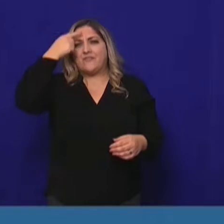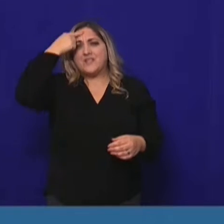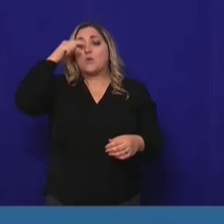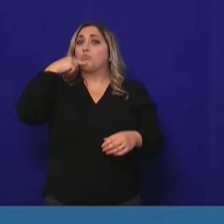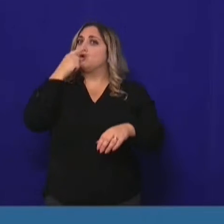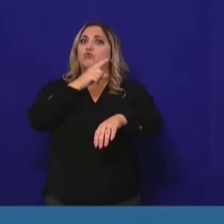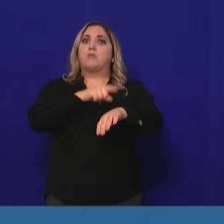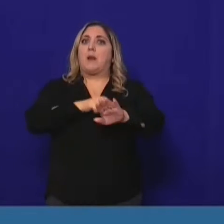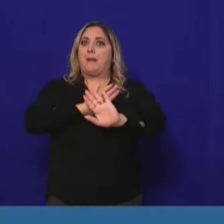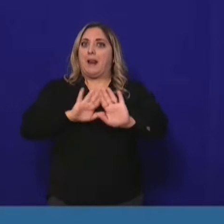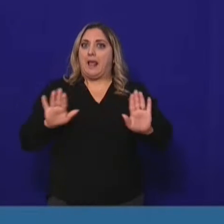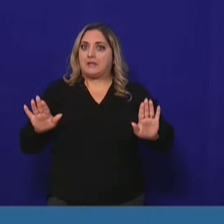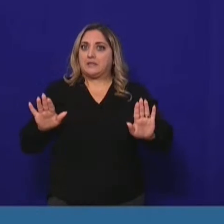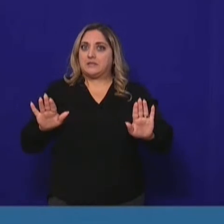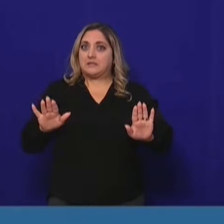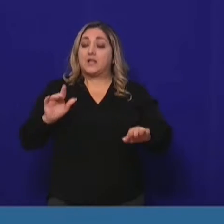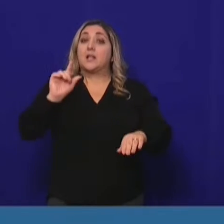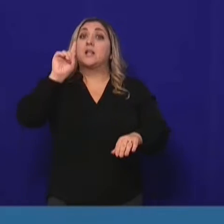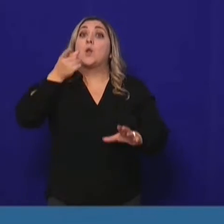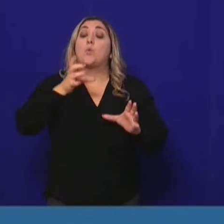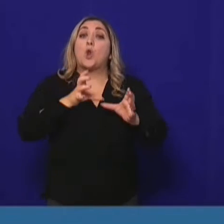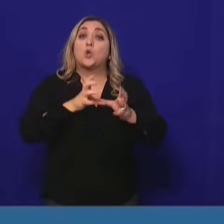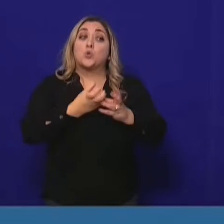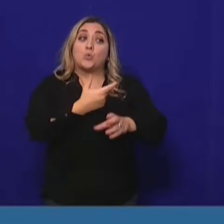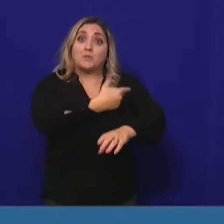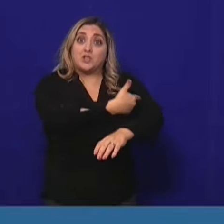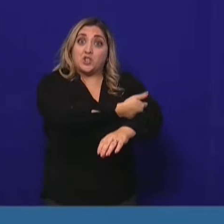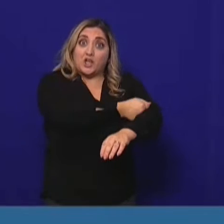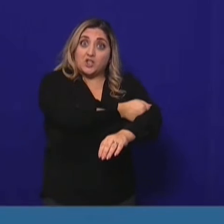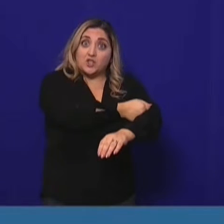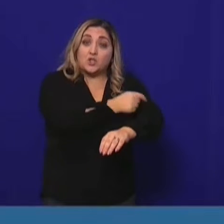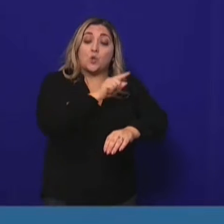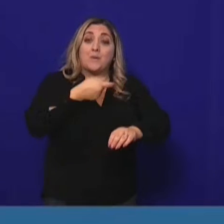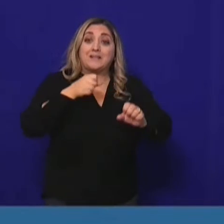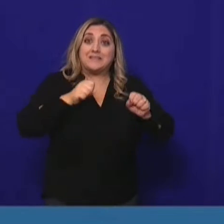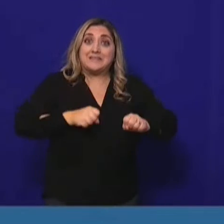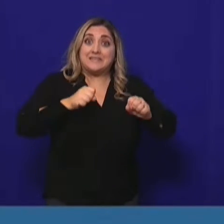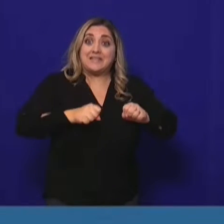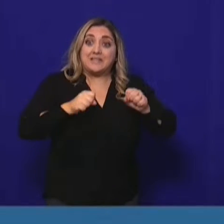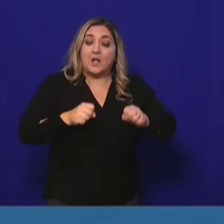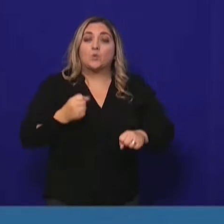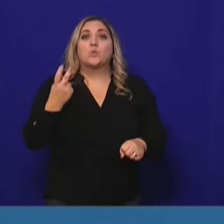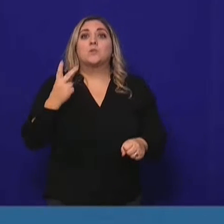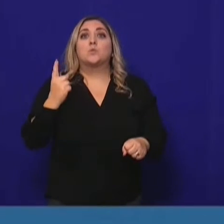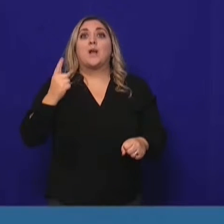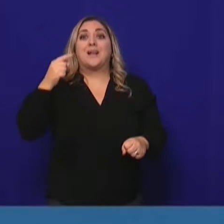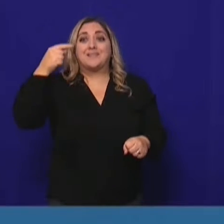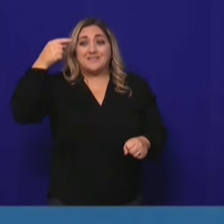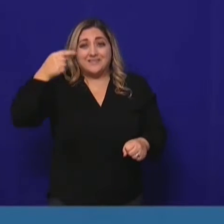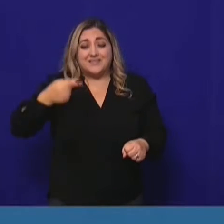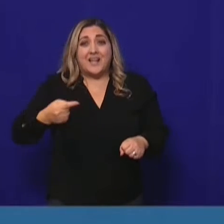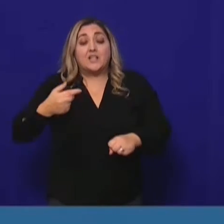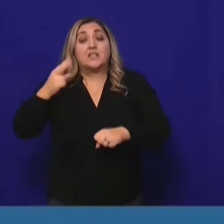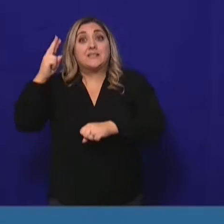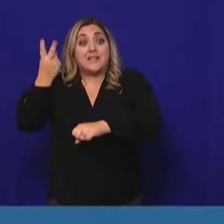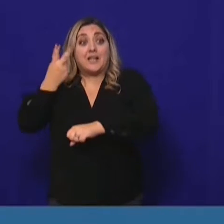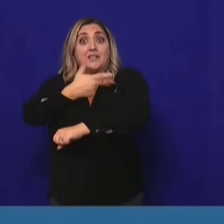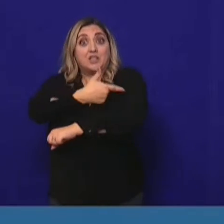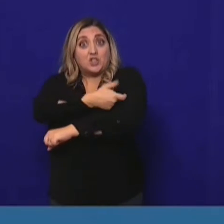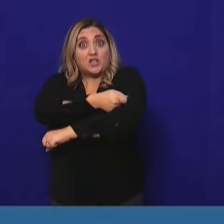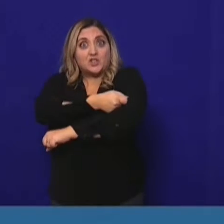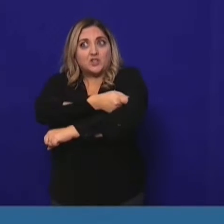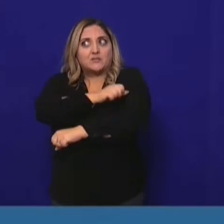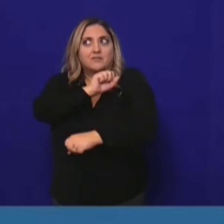nifhem sew li meta ħajkun qed jasal allura l-ewwel vaċċin ħajkolkom l-awtoritajiet ħajkolkom iż-żewġ